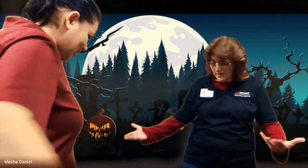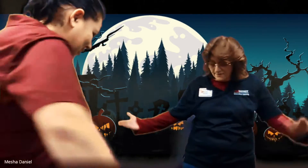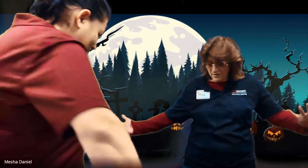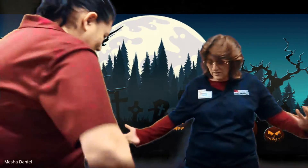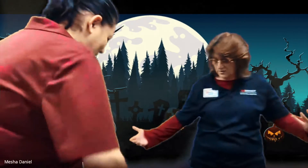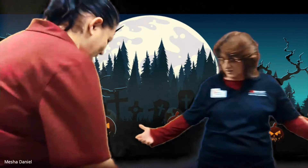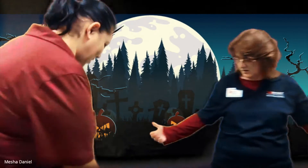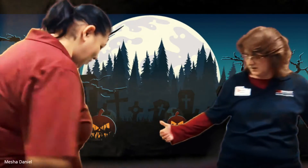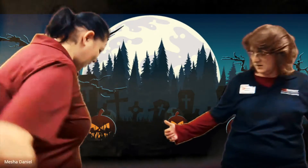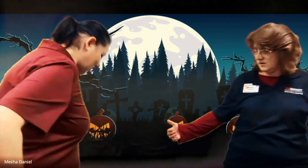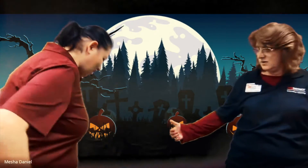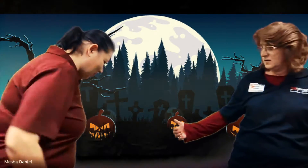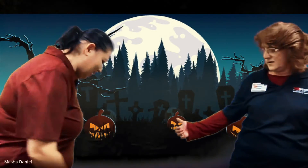forever. I know.